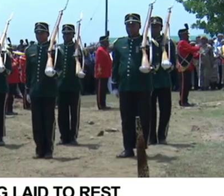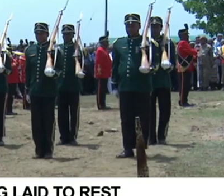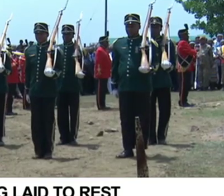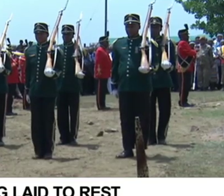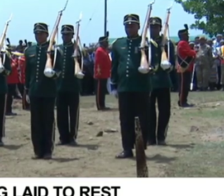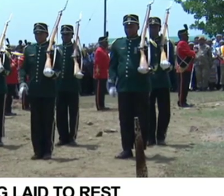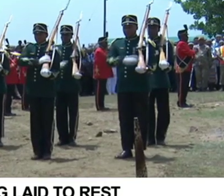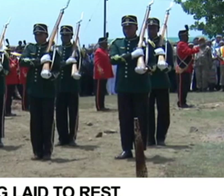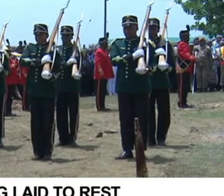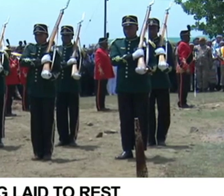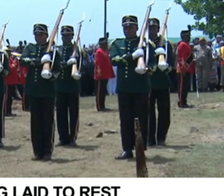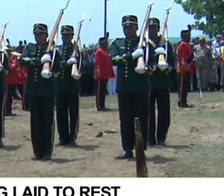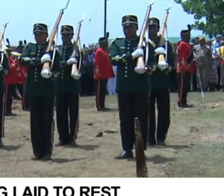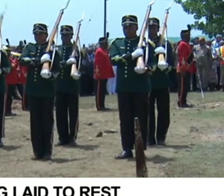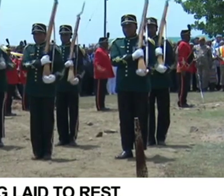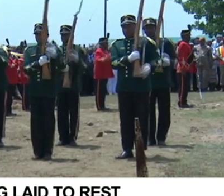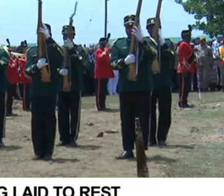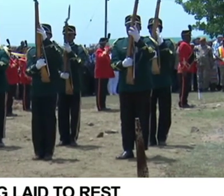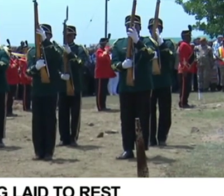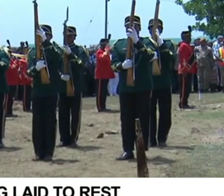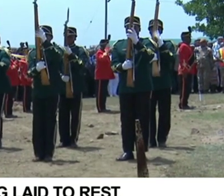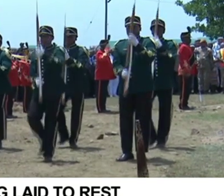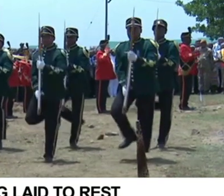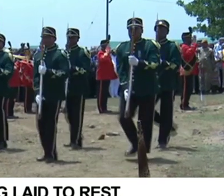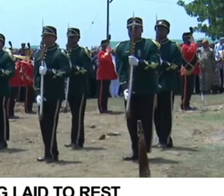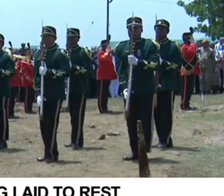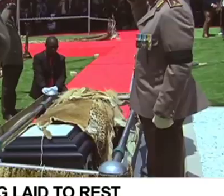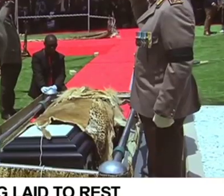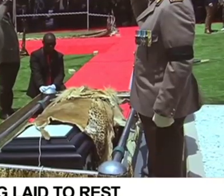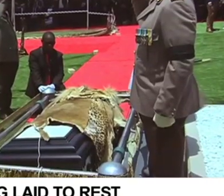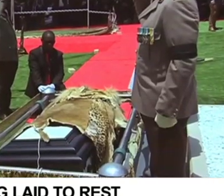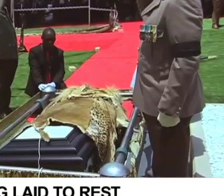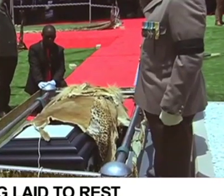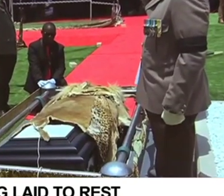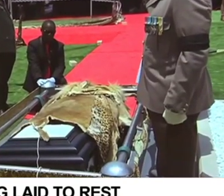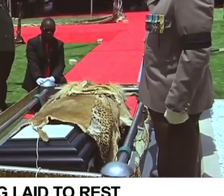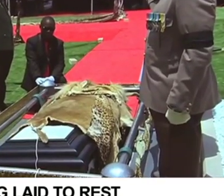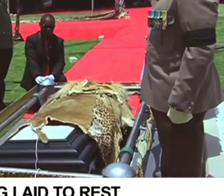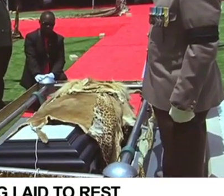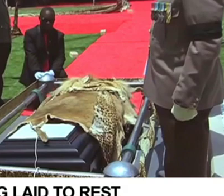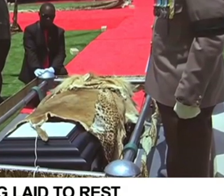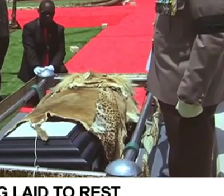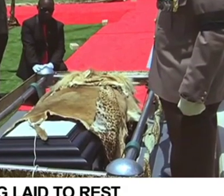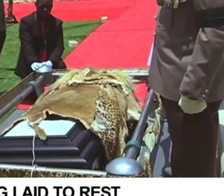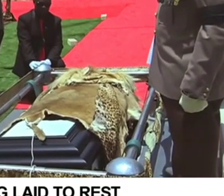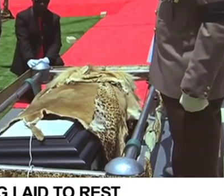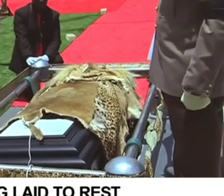The late King Sigcawu was honored with a state official funeral category 1, which included a